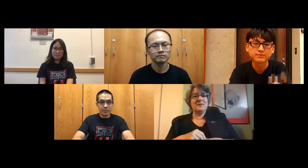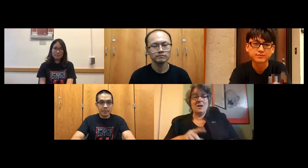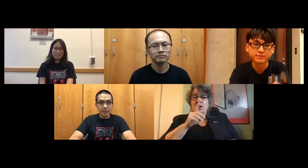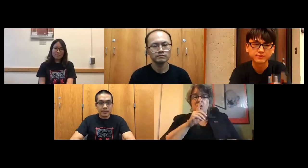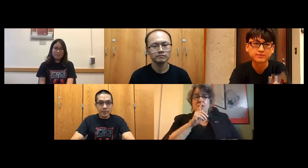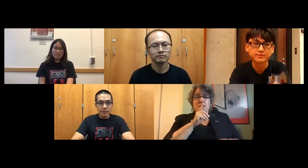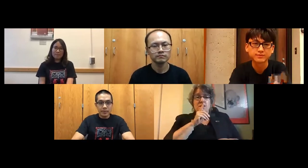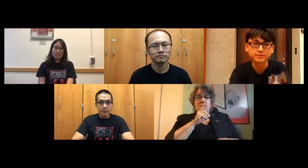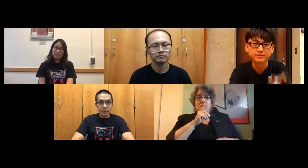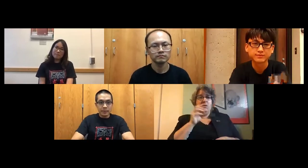Okay.